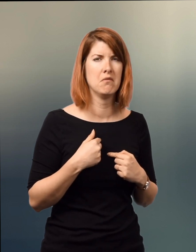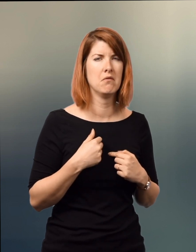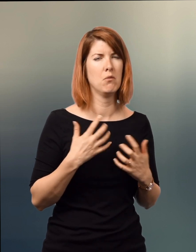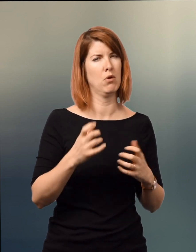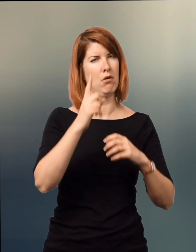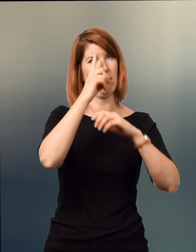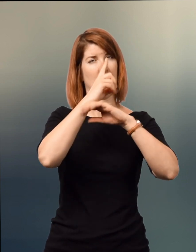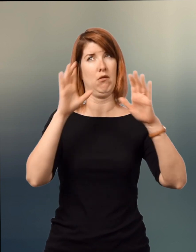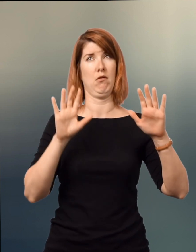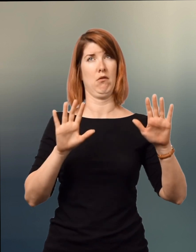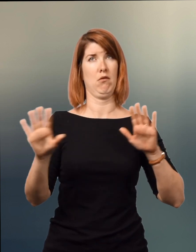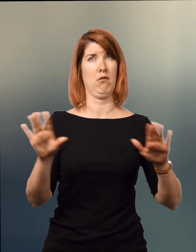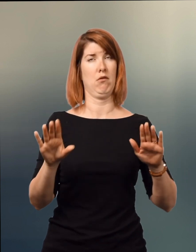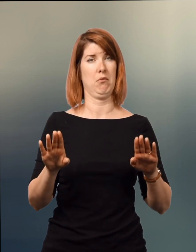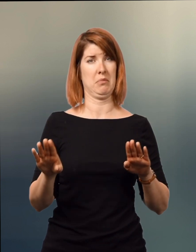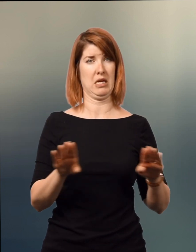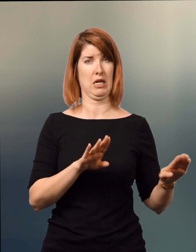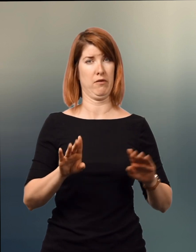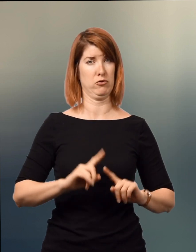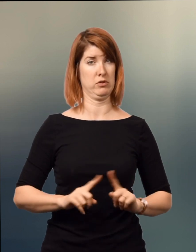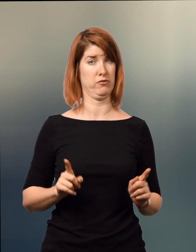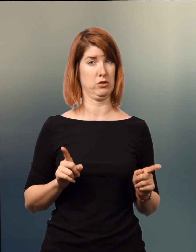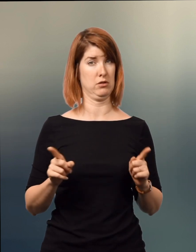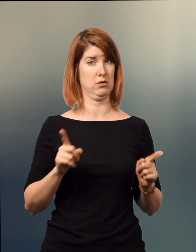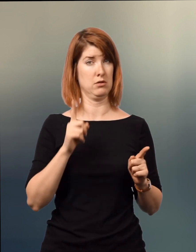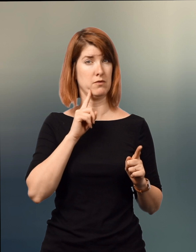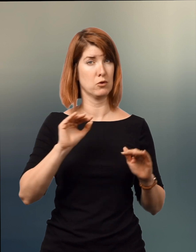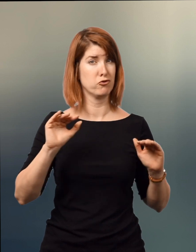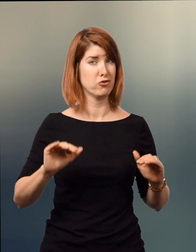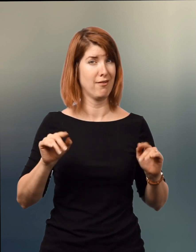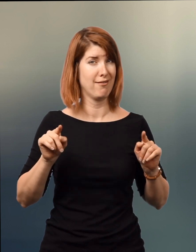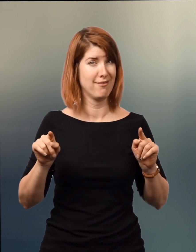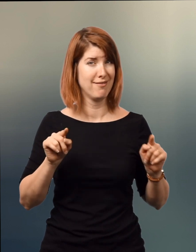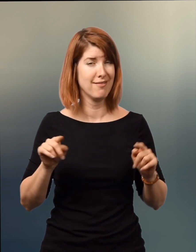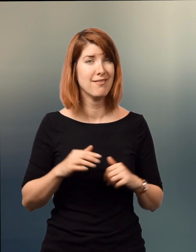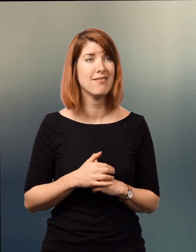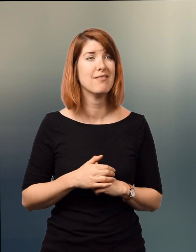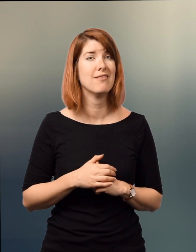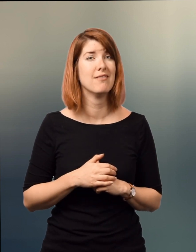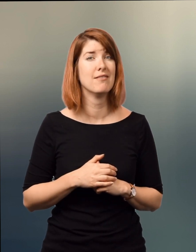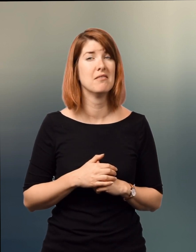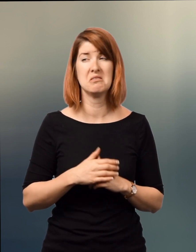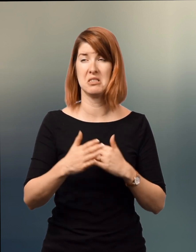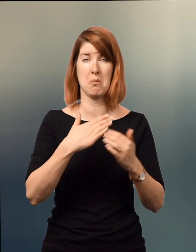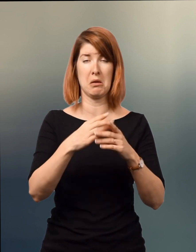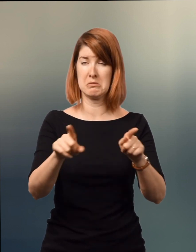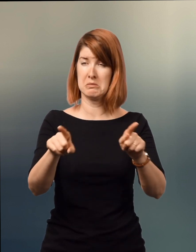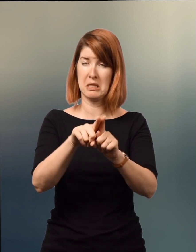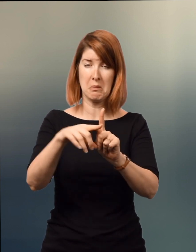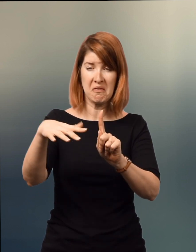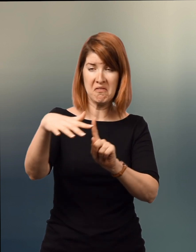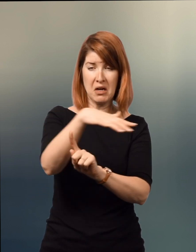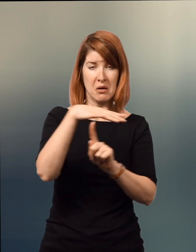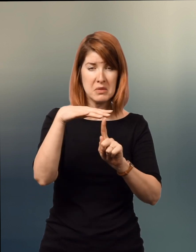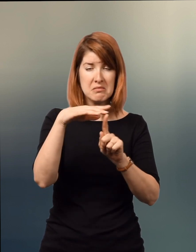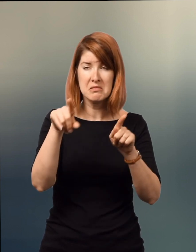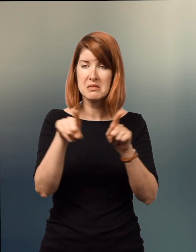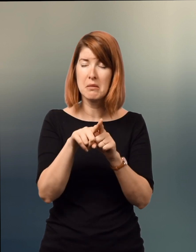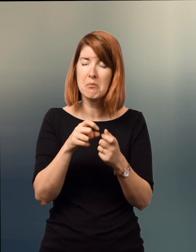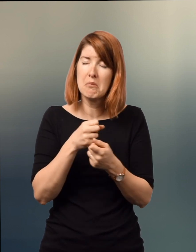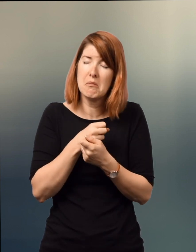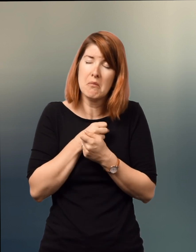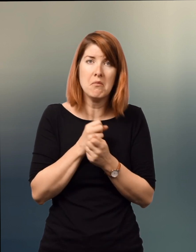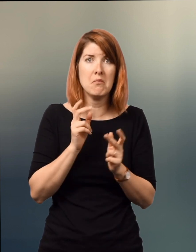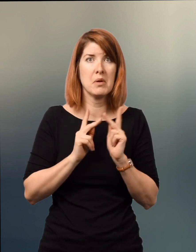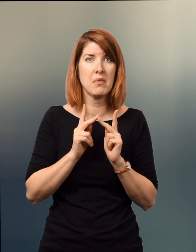of love. Now imagine the difference in behavior that these models make for a child. In the exact same